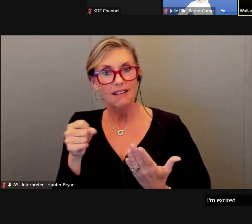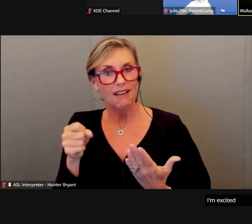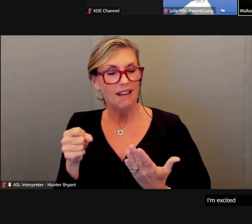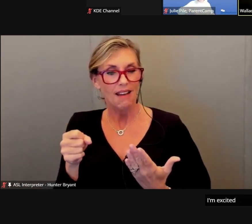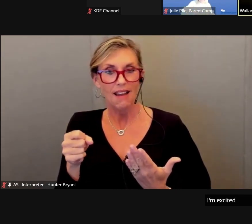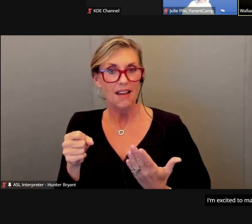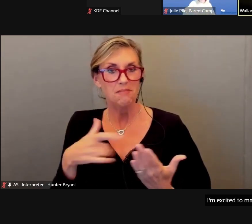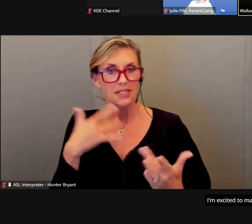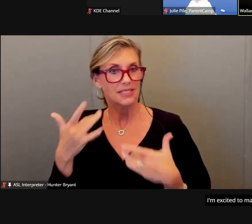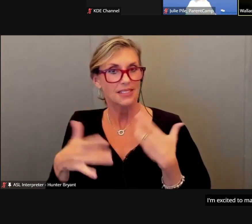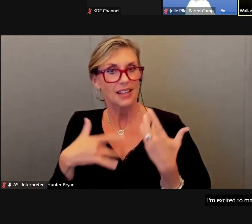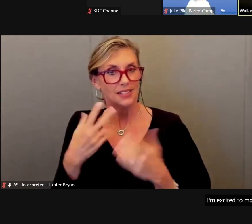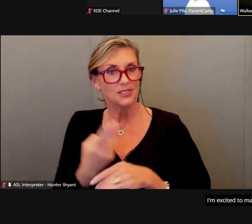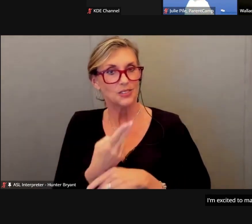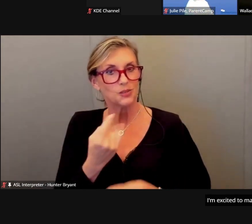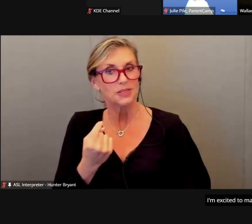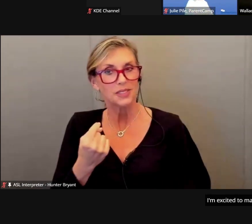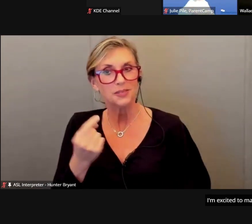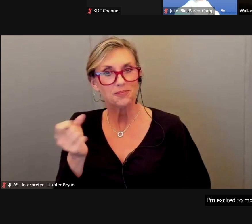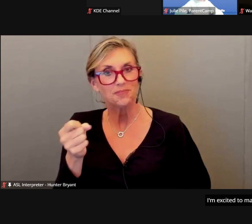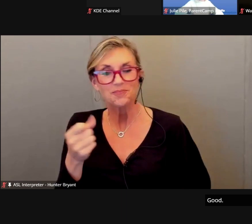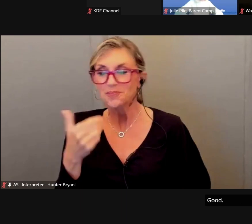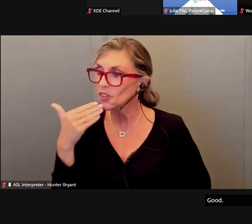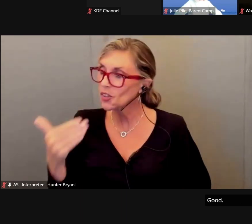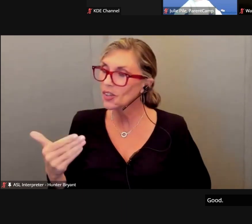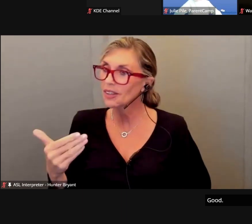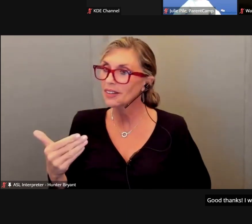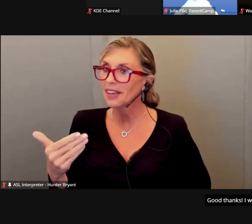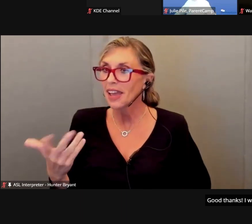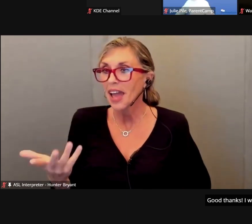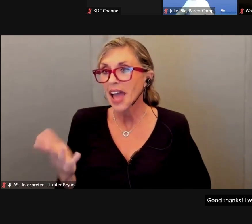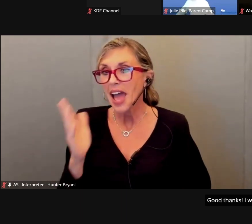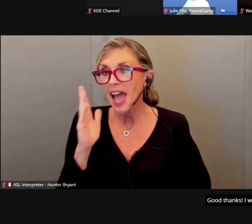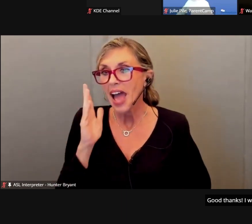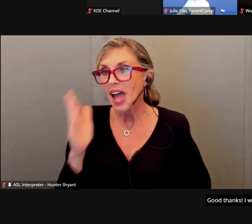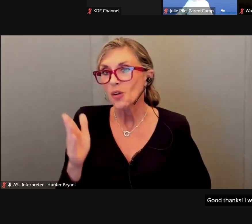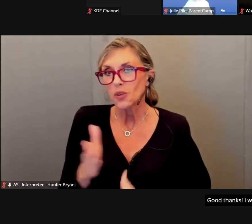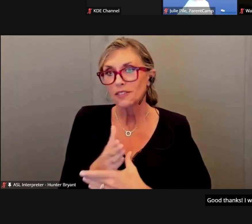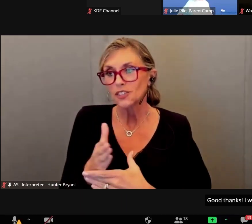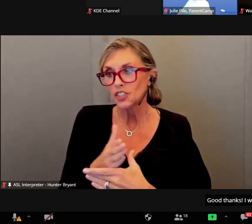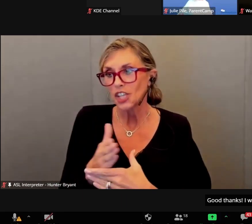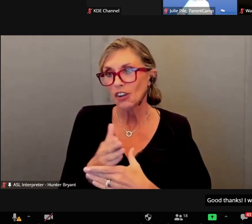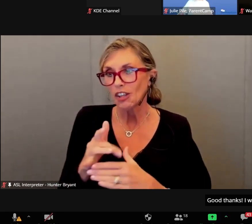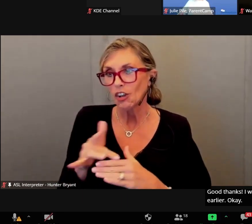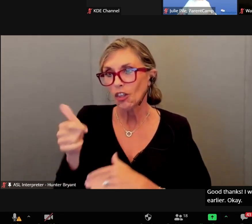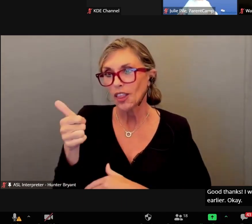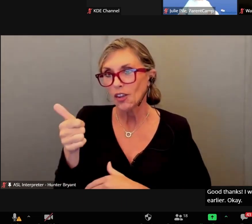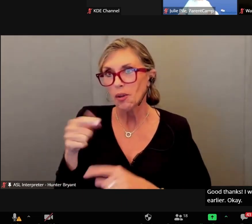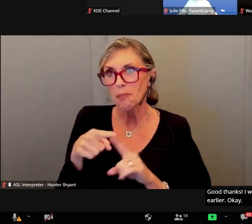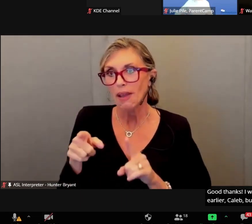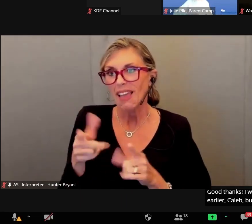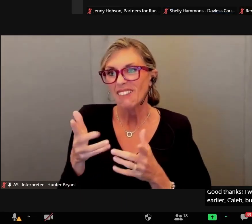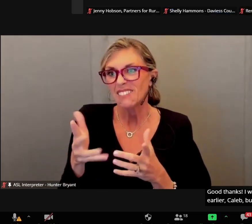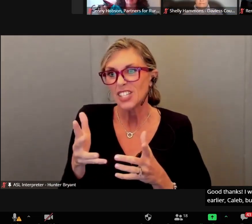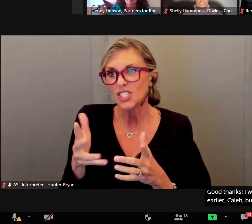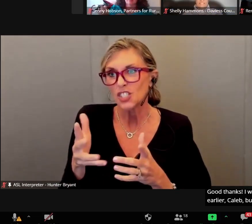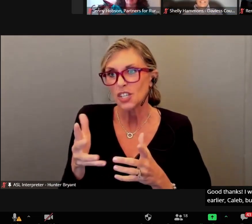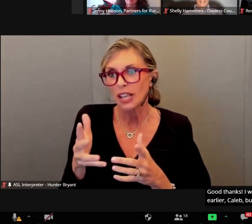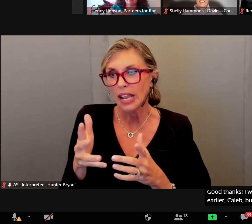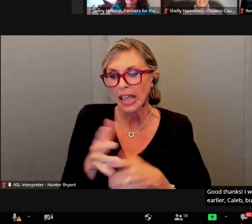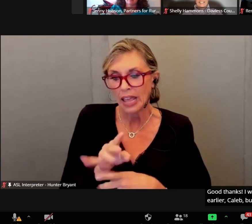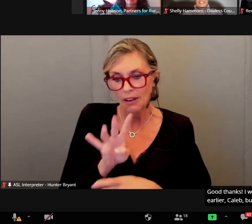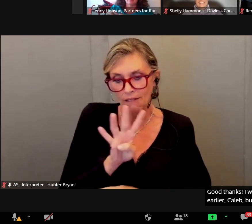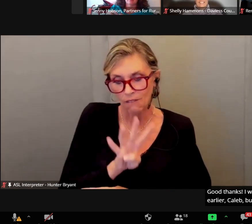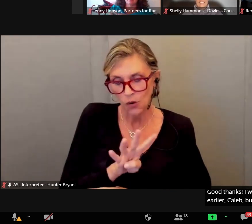of it. good. Thanks. I would have shared with you earlier, Caleb, but I finished it at 5 minutes to